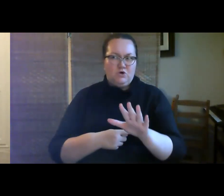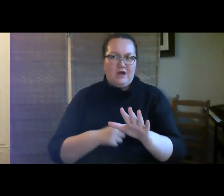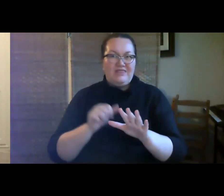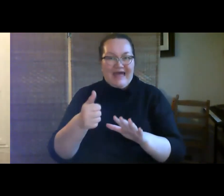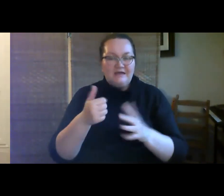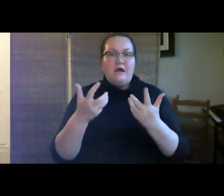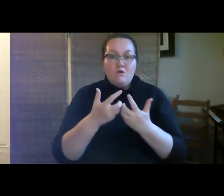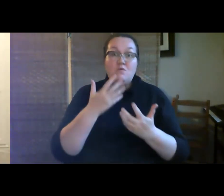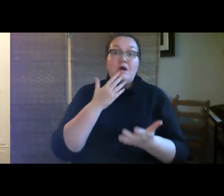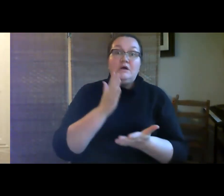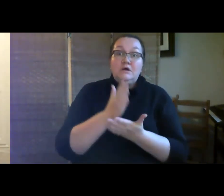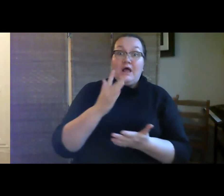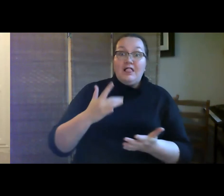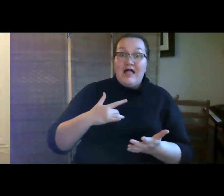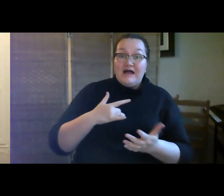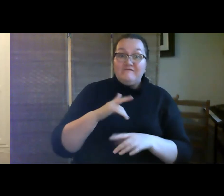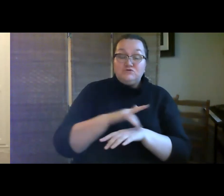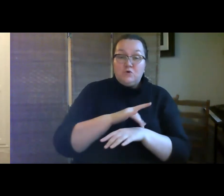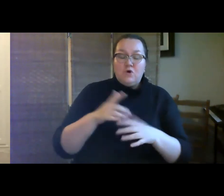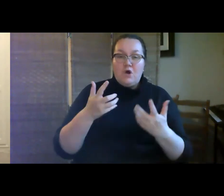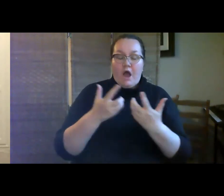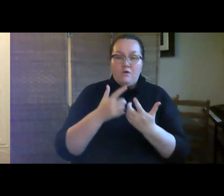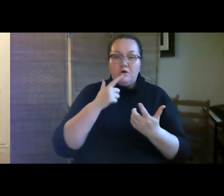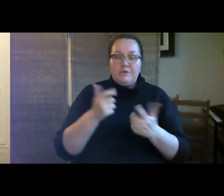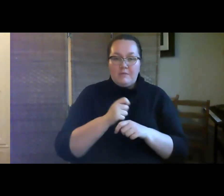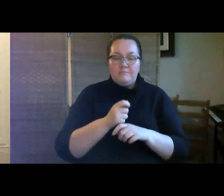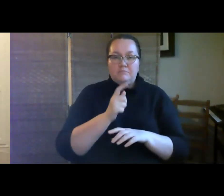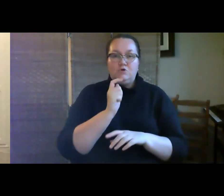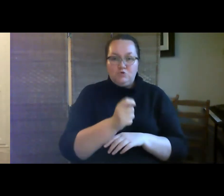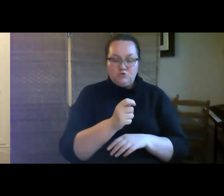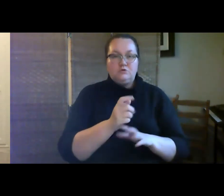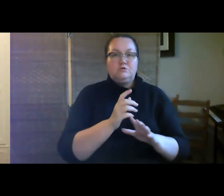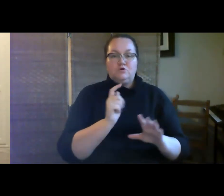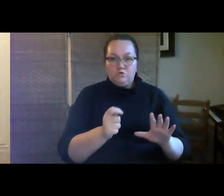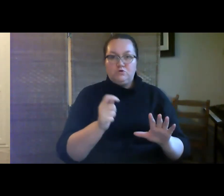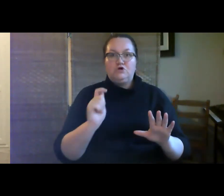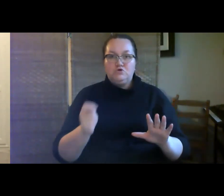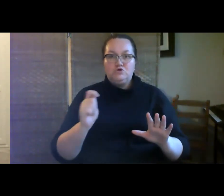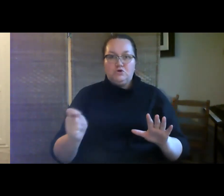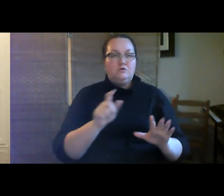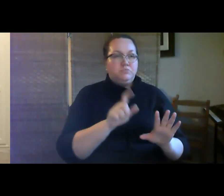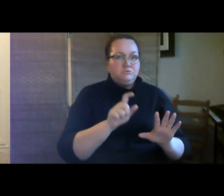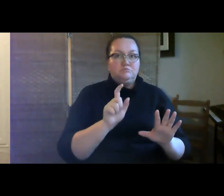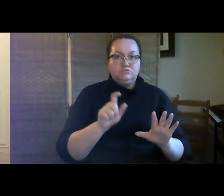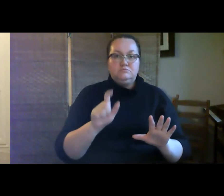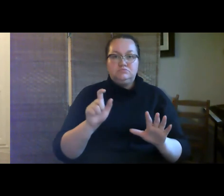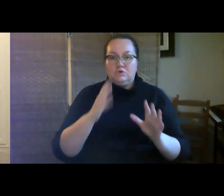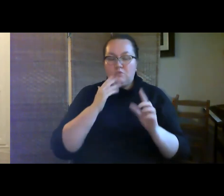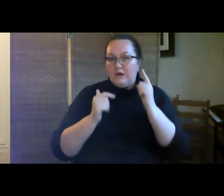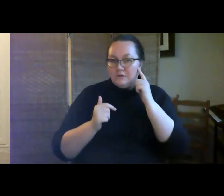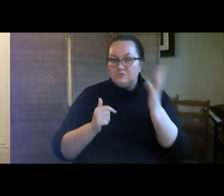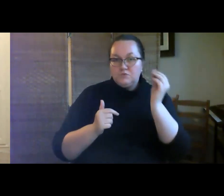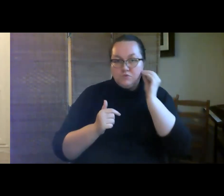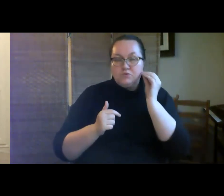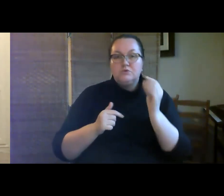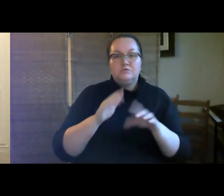show? We had to eventually state that this show was only accessible to visually impaired audience members